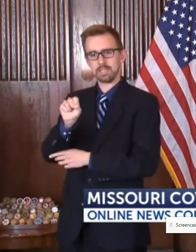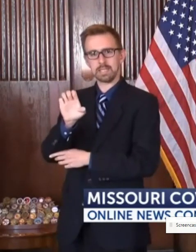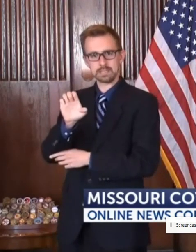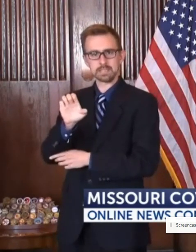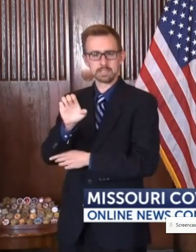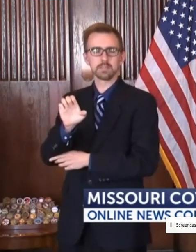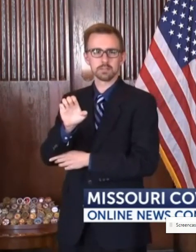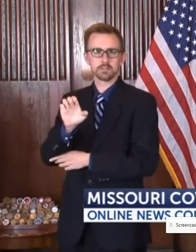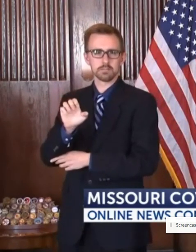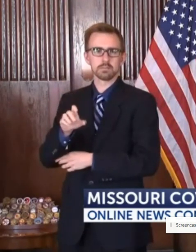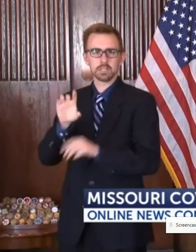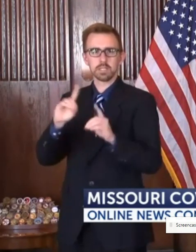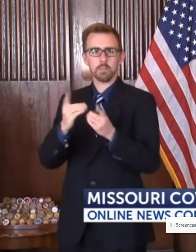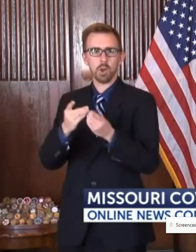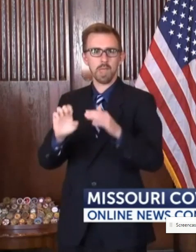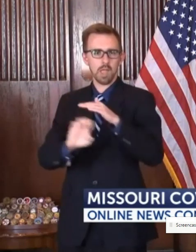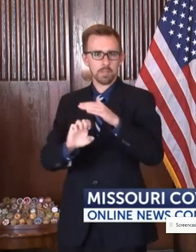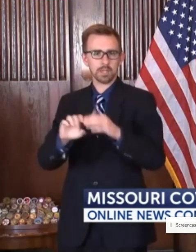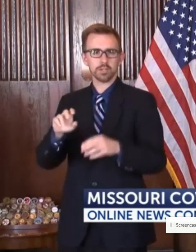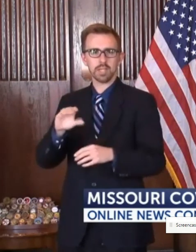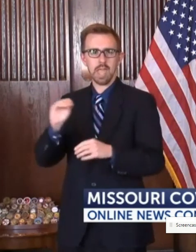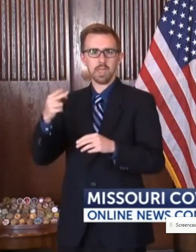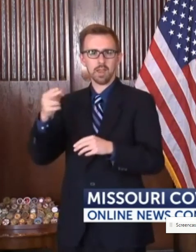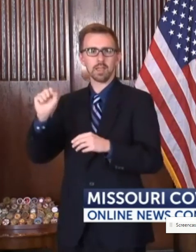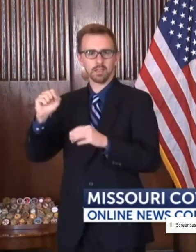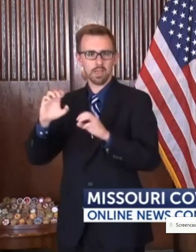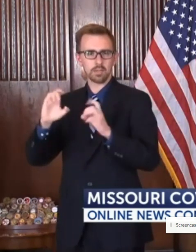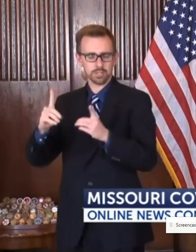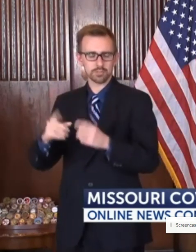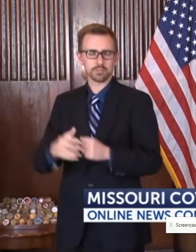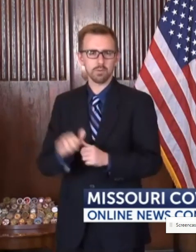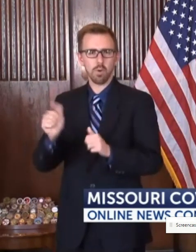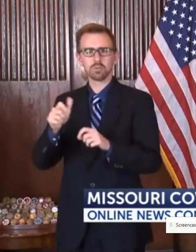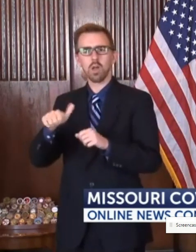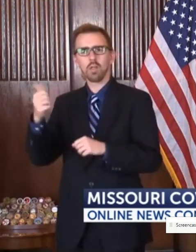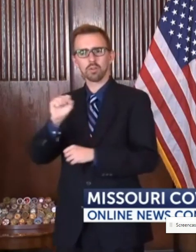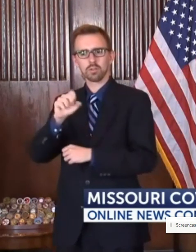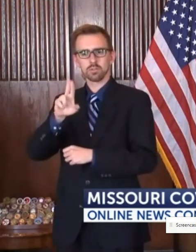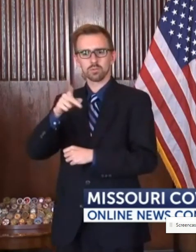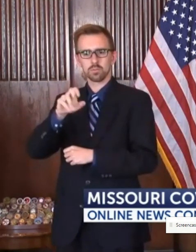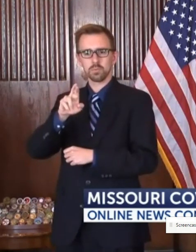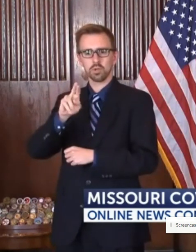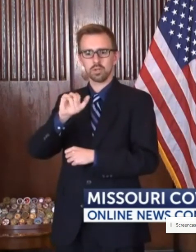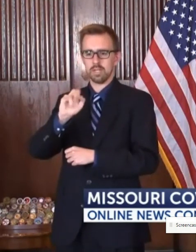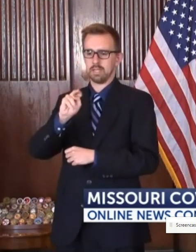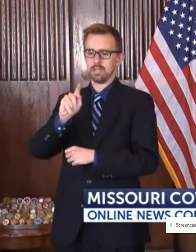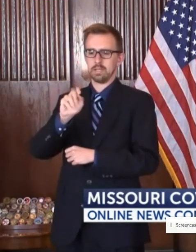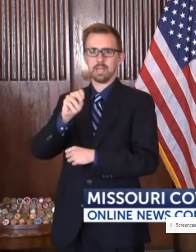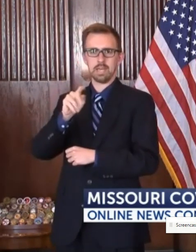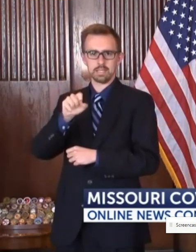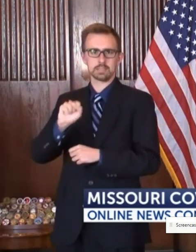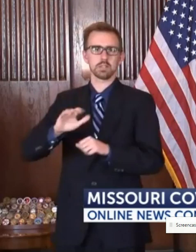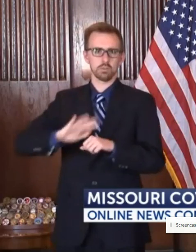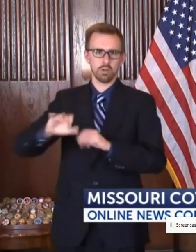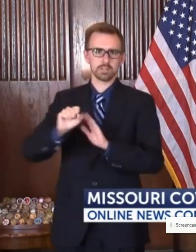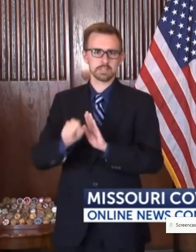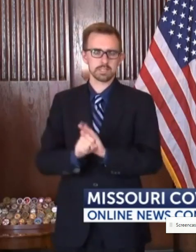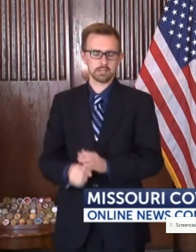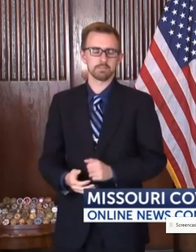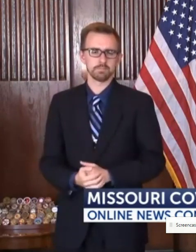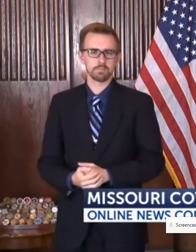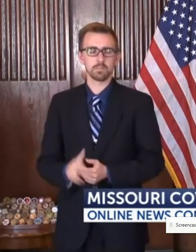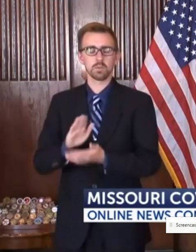and Secondary Education and several school superintendents from across the state. Schools should conclude their school